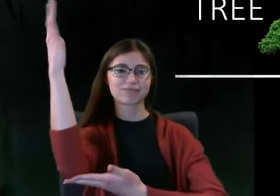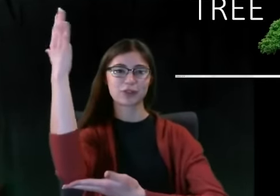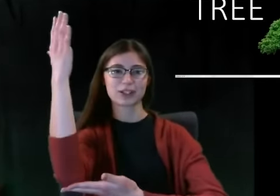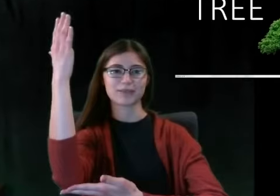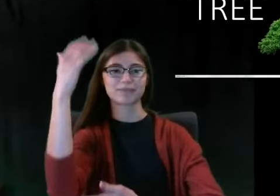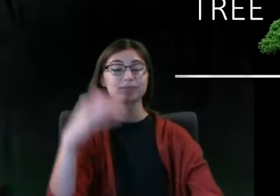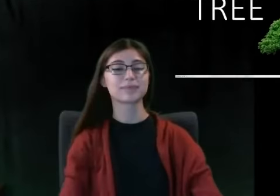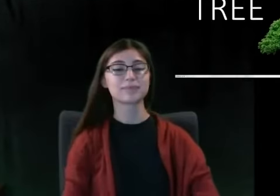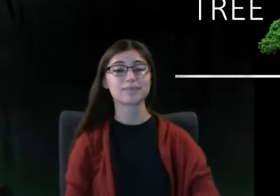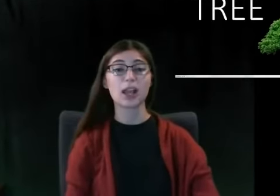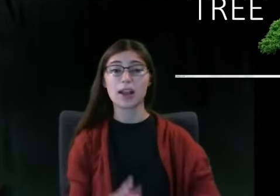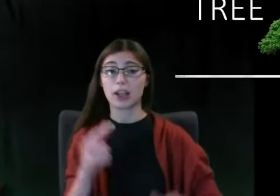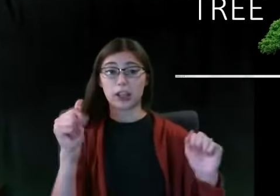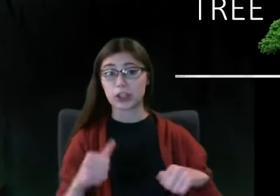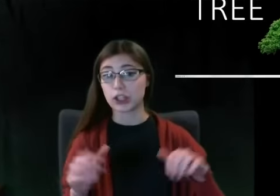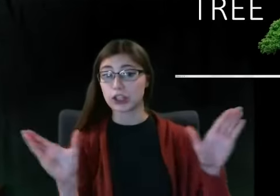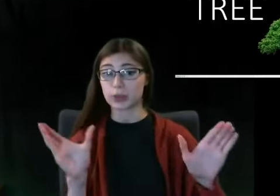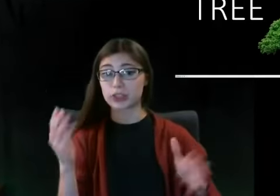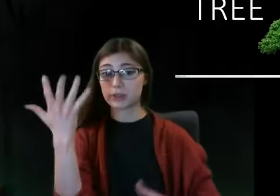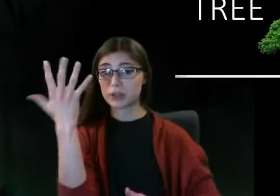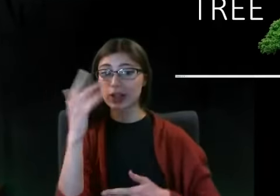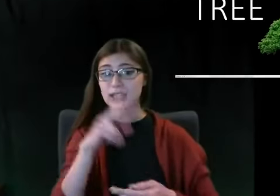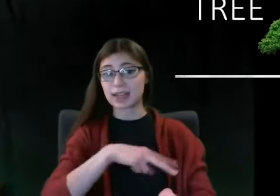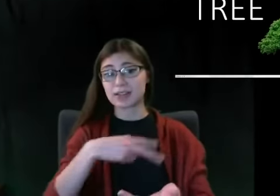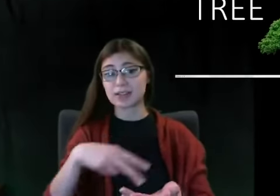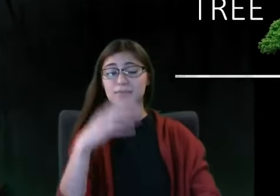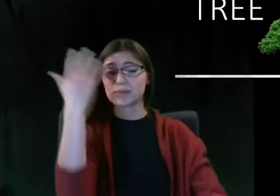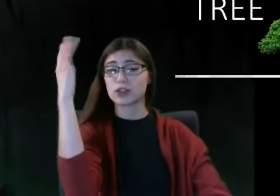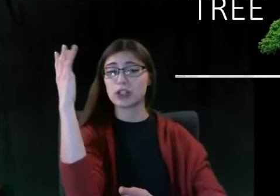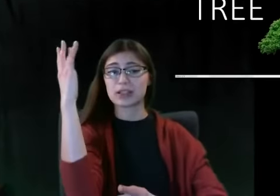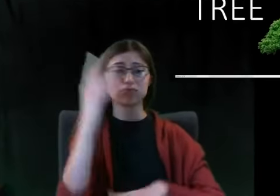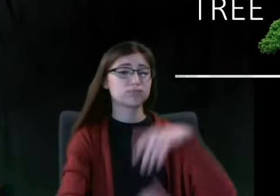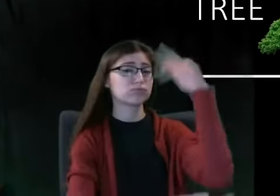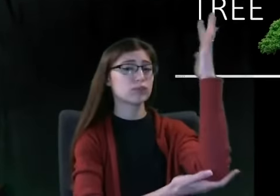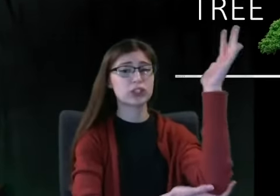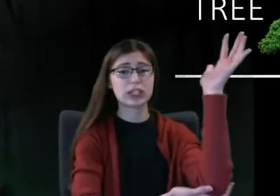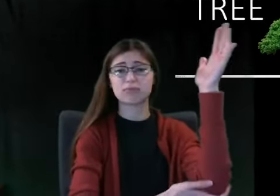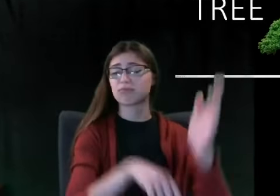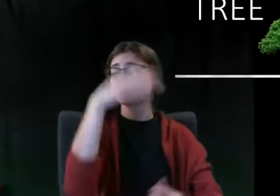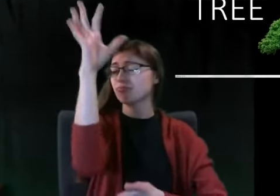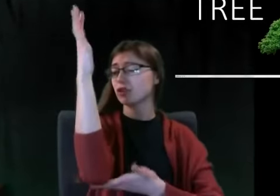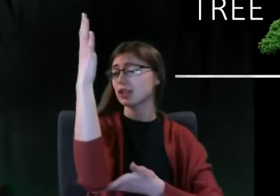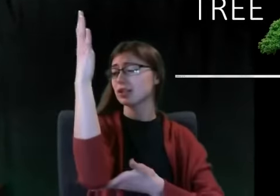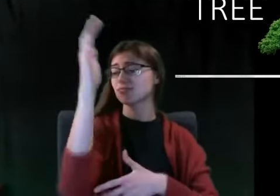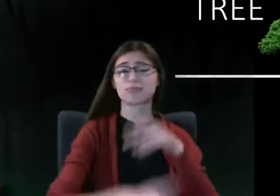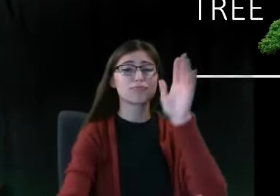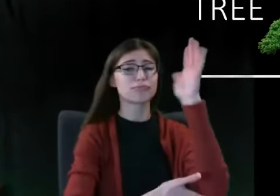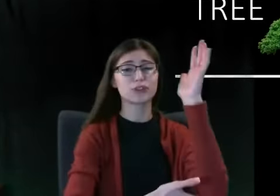Tree. You can do the tree dance. Tree, tree, tree, tree.